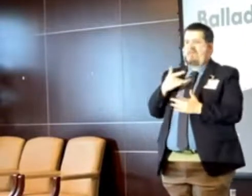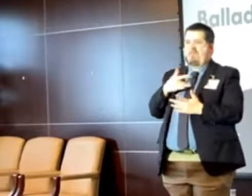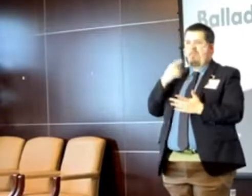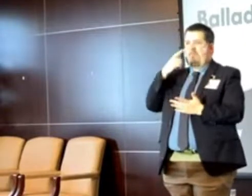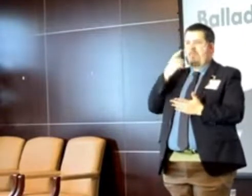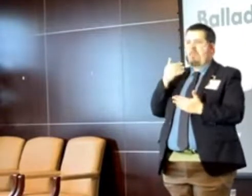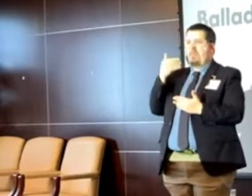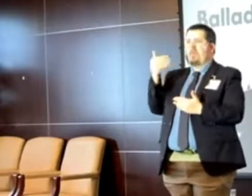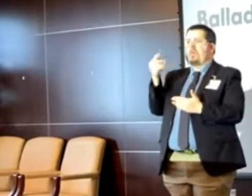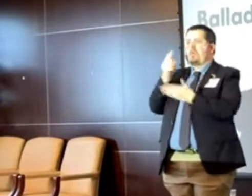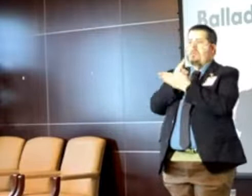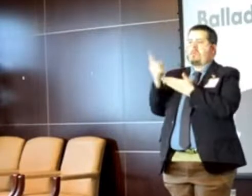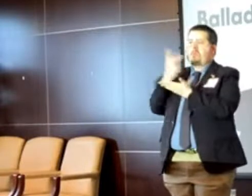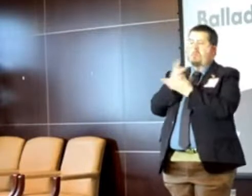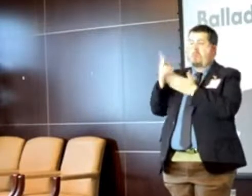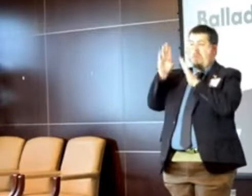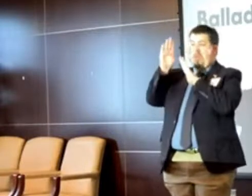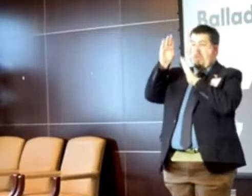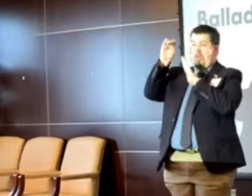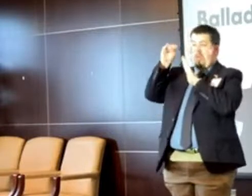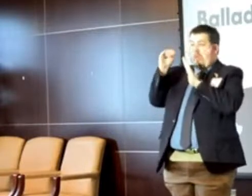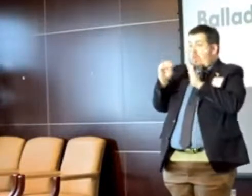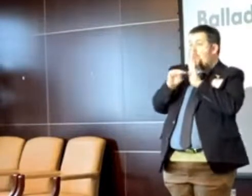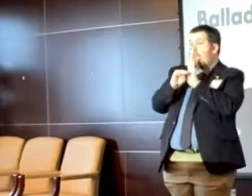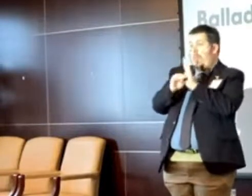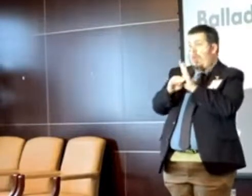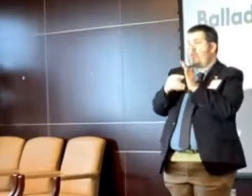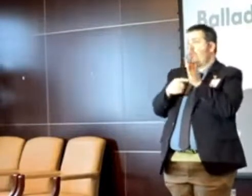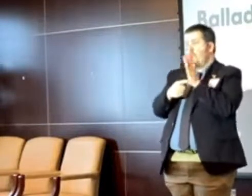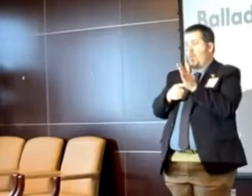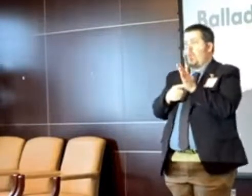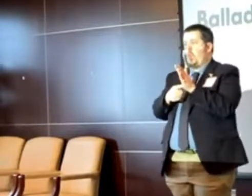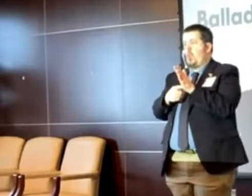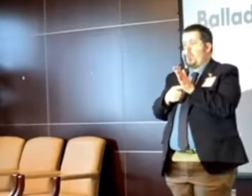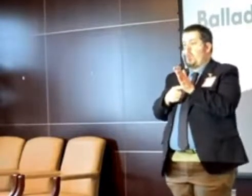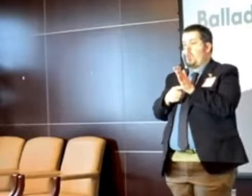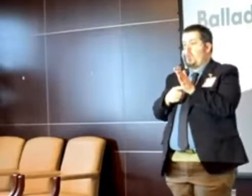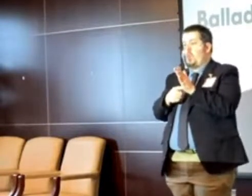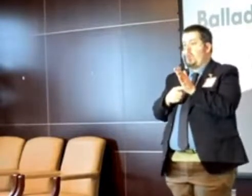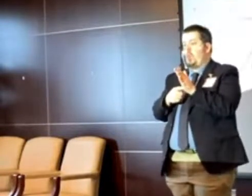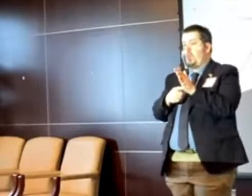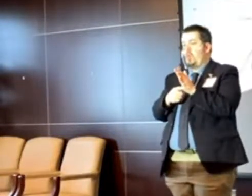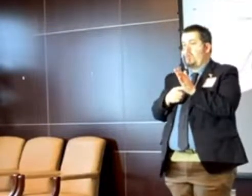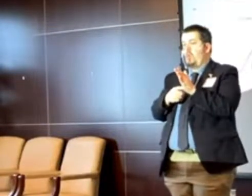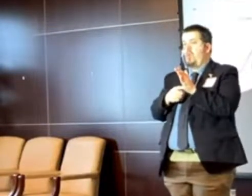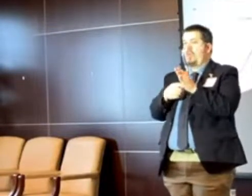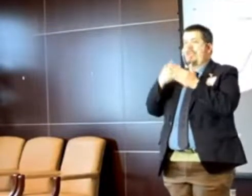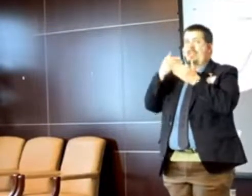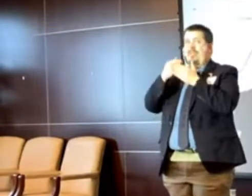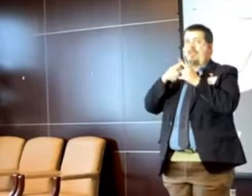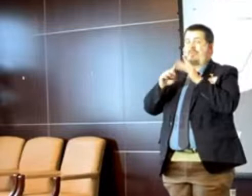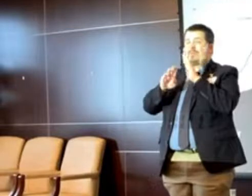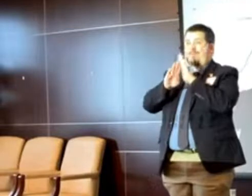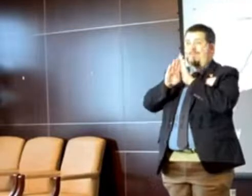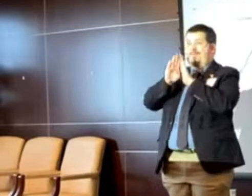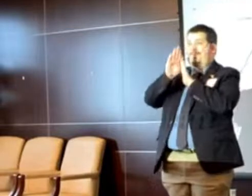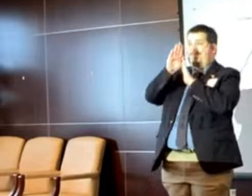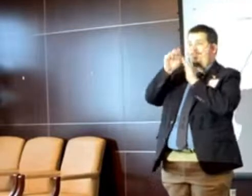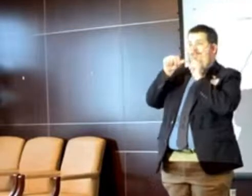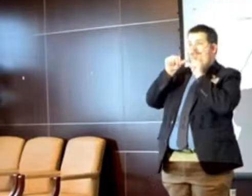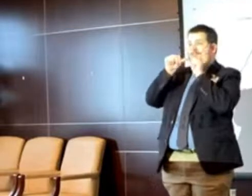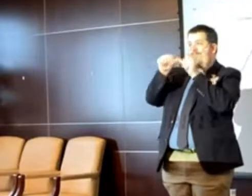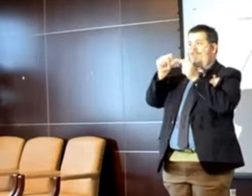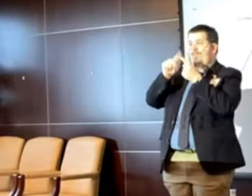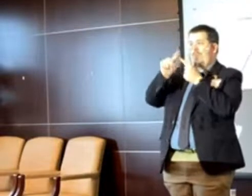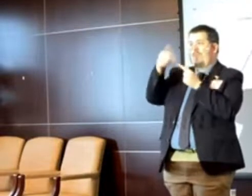over the next, say, week or two? Yeah, the modeling shows that we're at or near the peak, that we think it could last